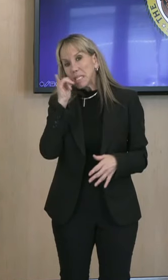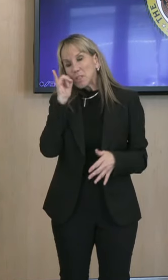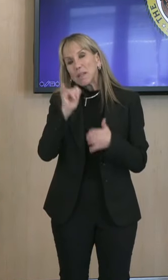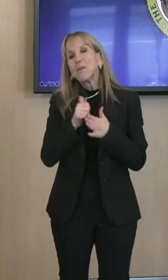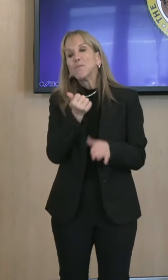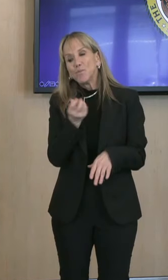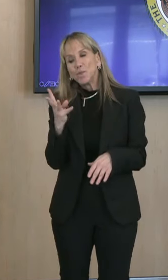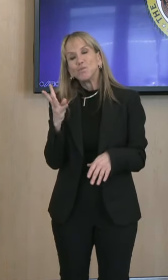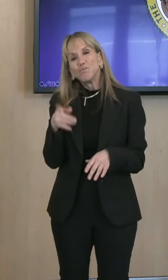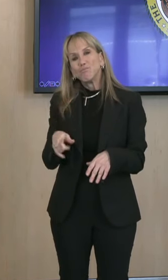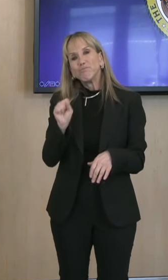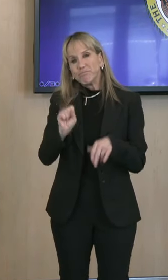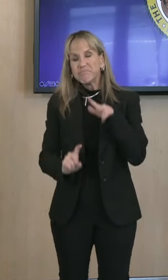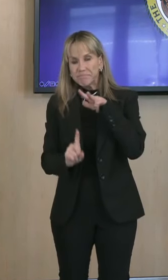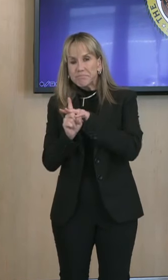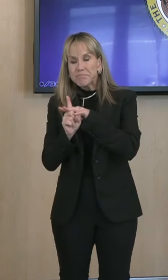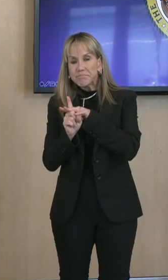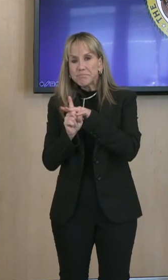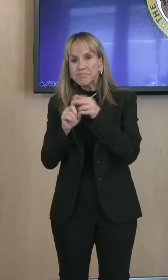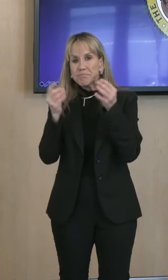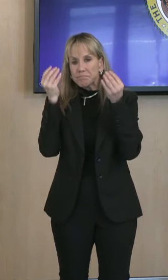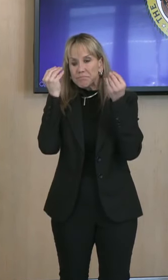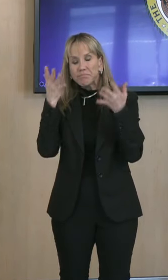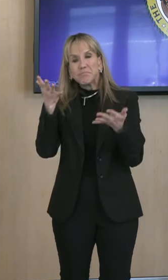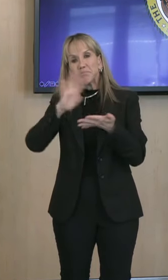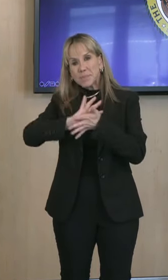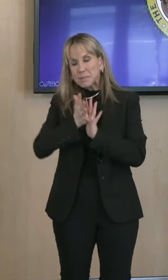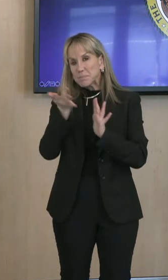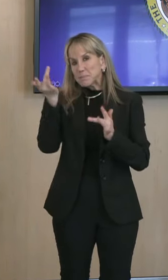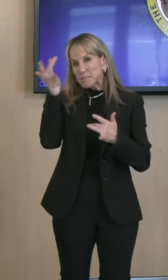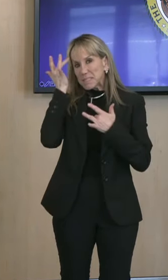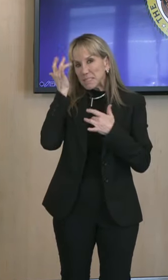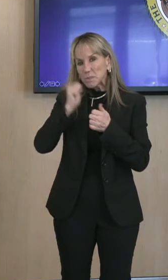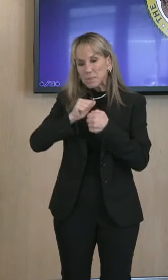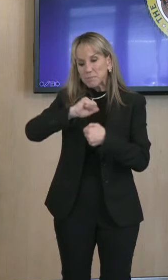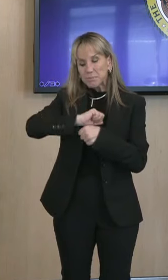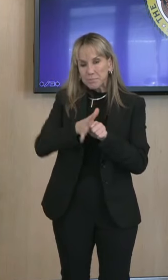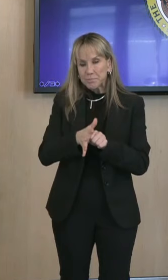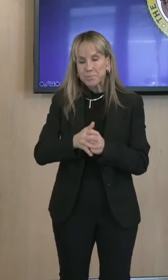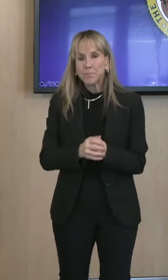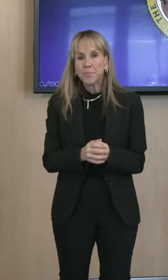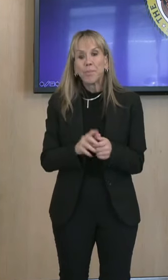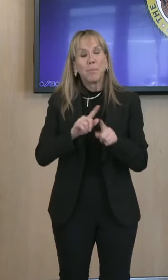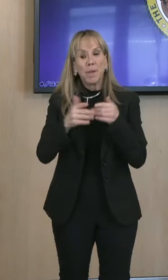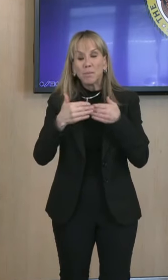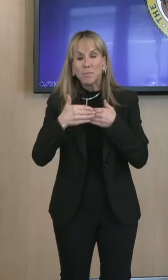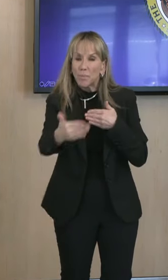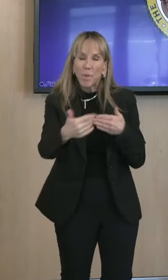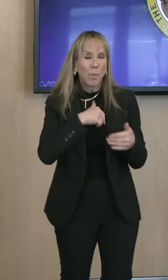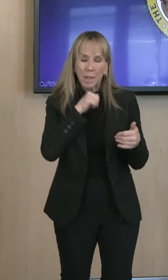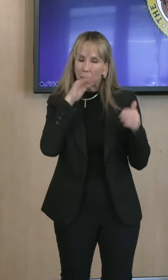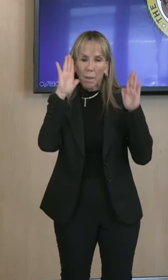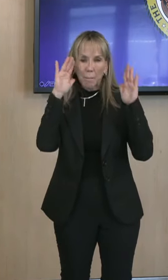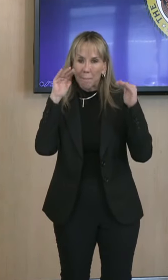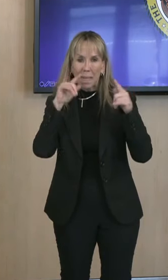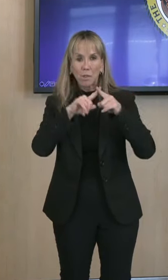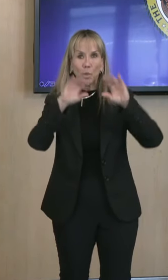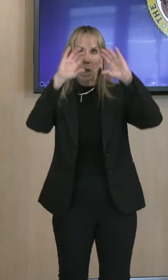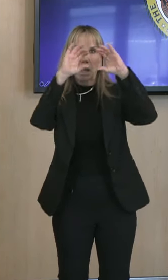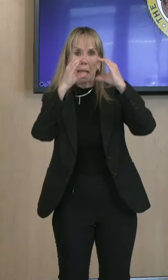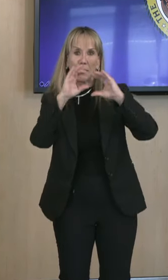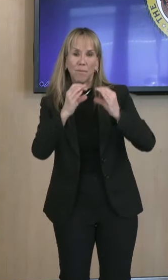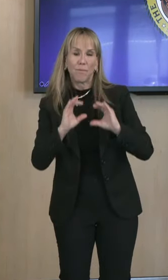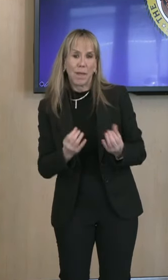positive to make sure it was clear from the day before the change that had happened. But moving forward into the future, we don't plan to break out and